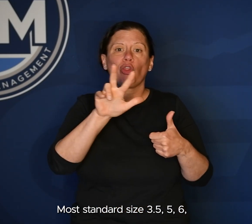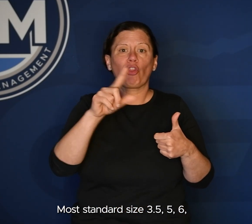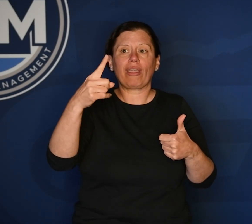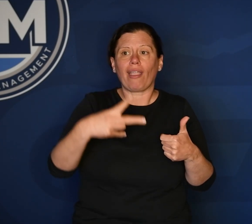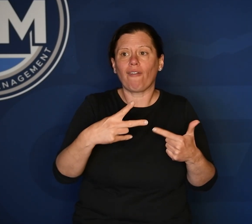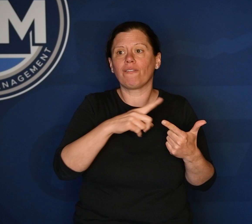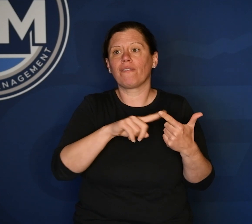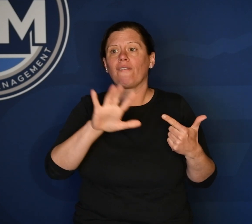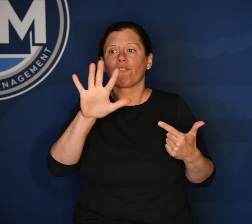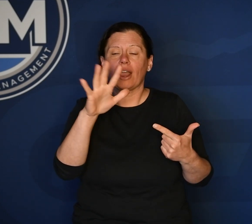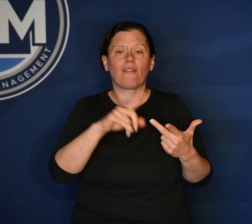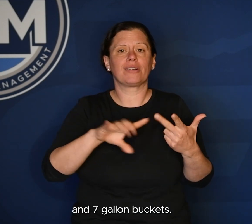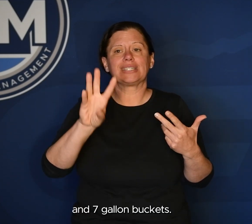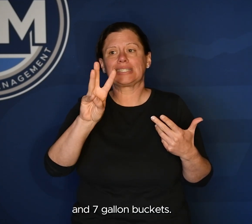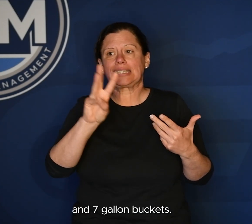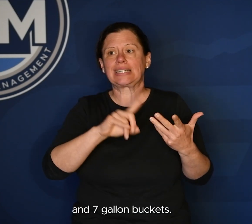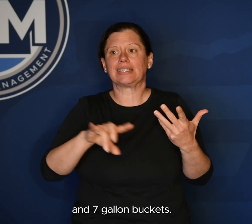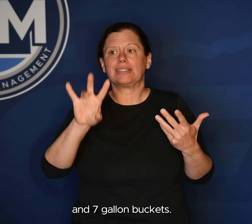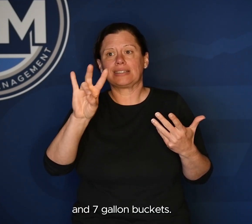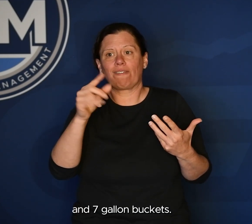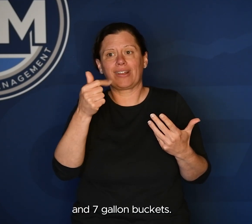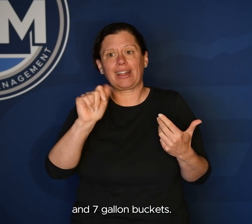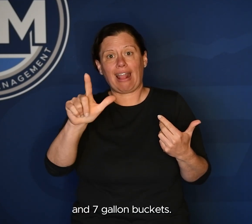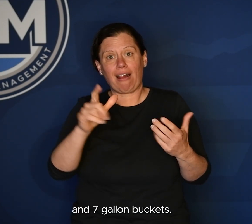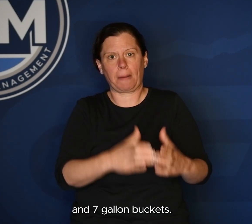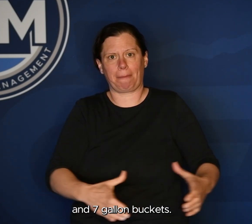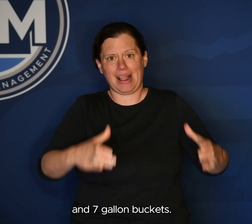6, and 7-gallon buckets.